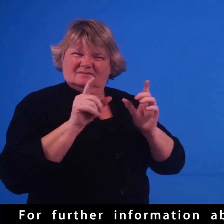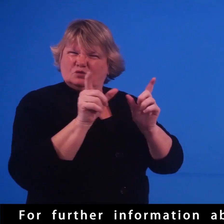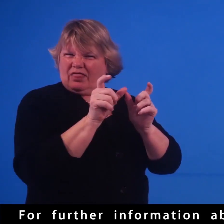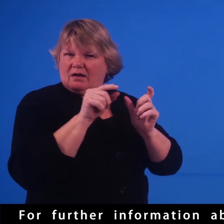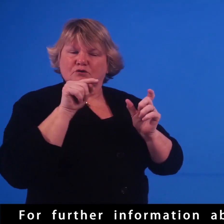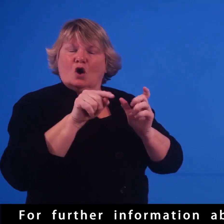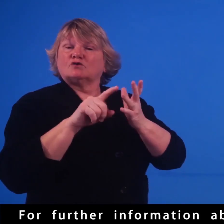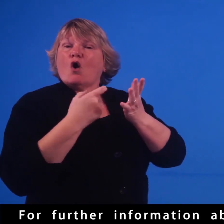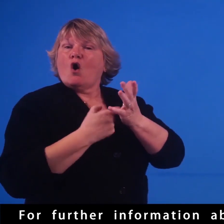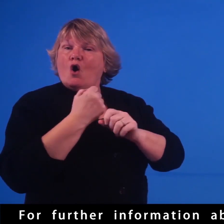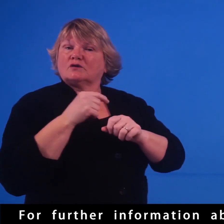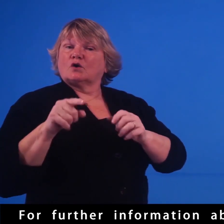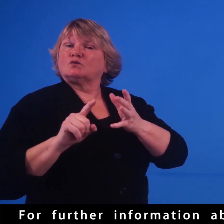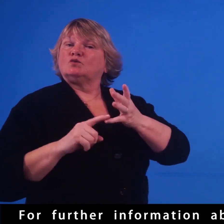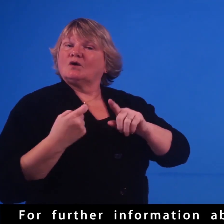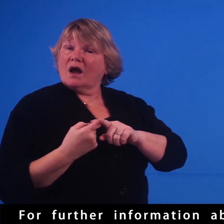edinburghmuseums.org.uk.